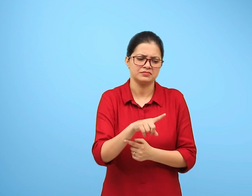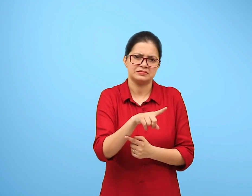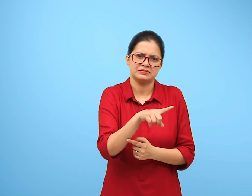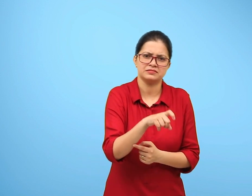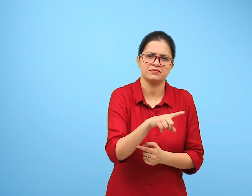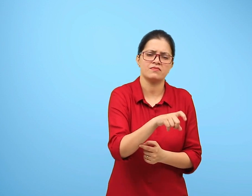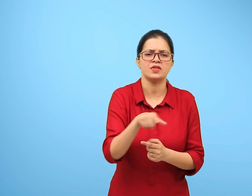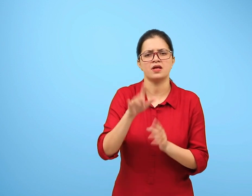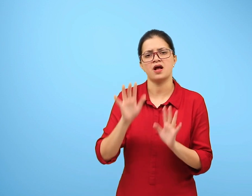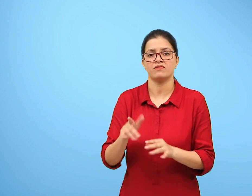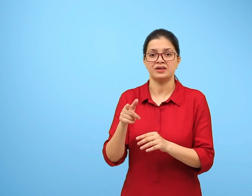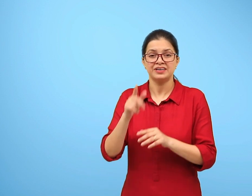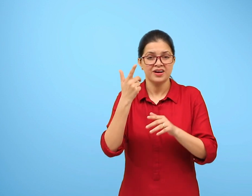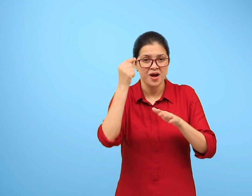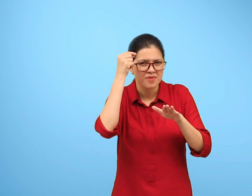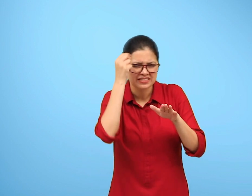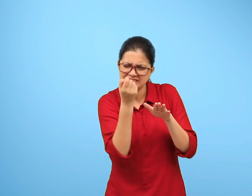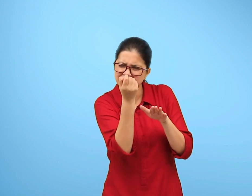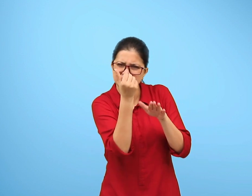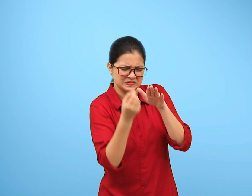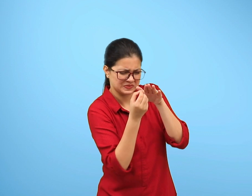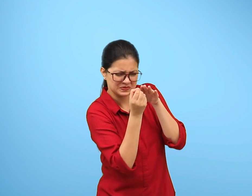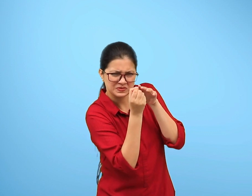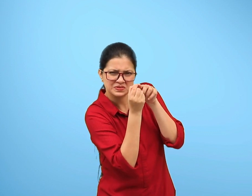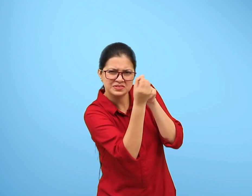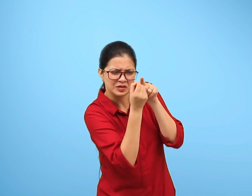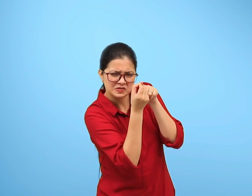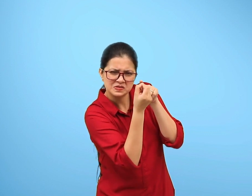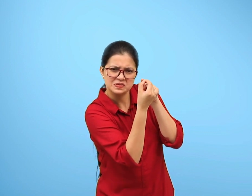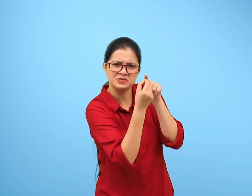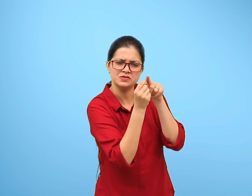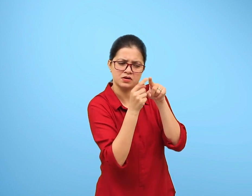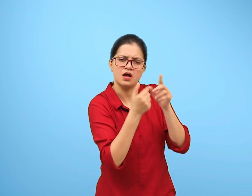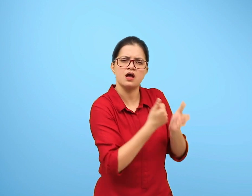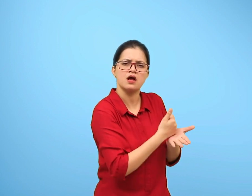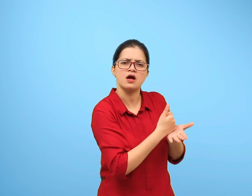Tiny bristles on the underside of the body help in gripping the ground.